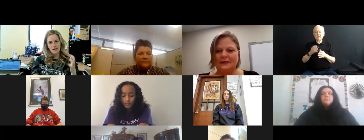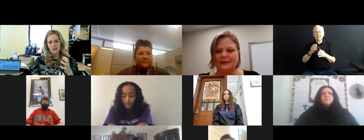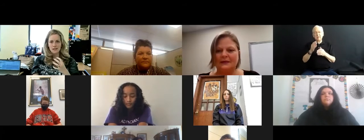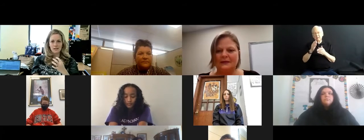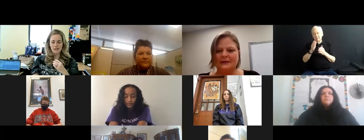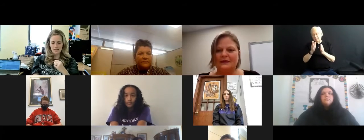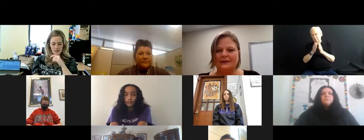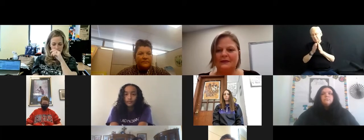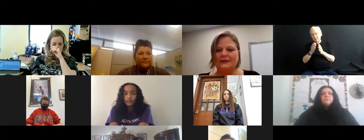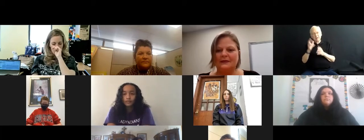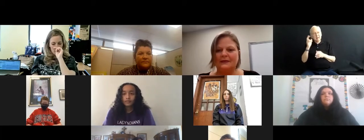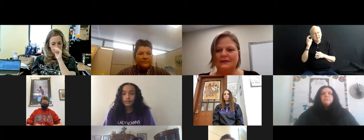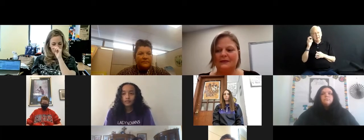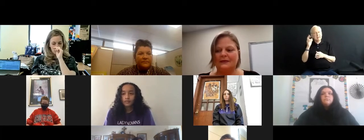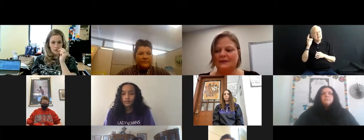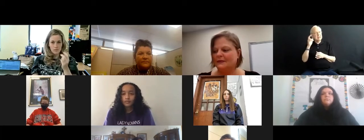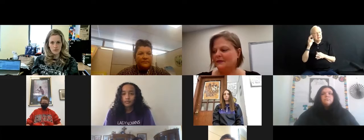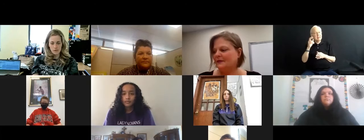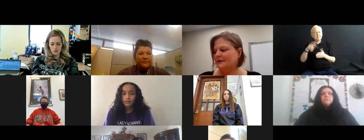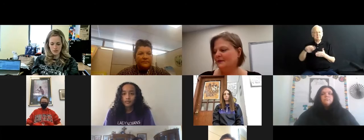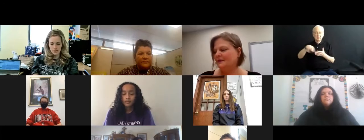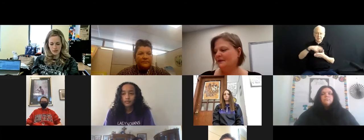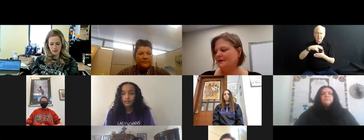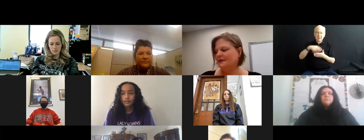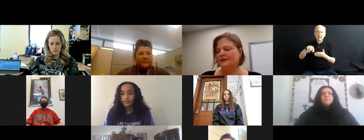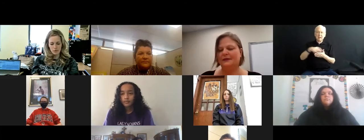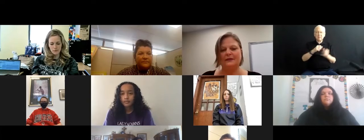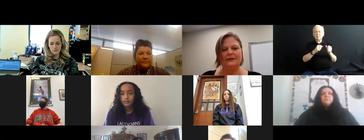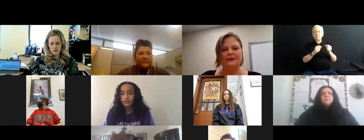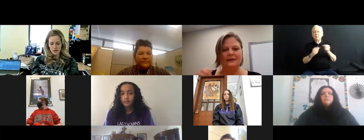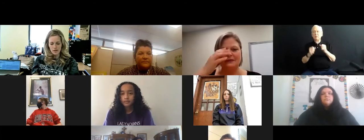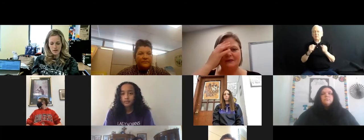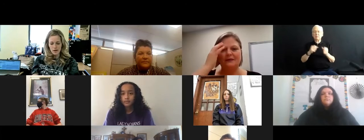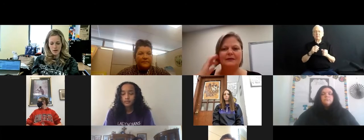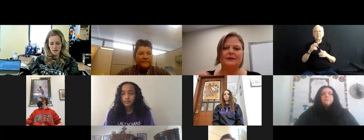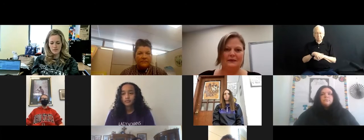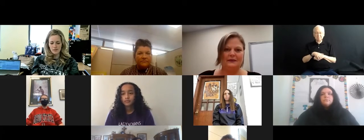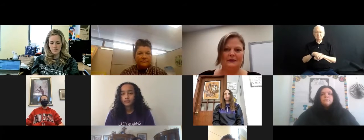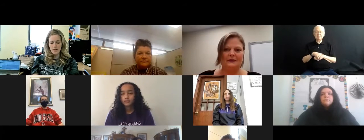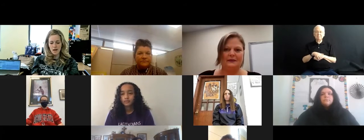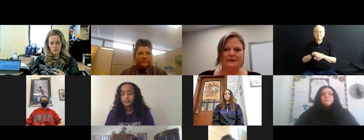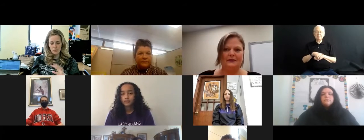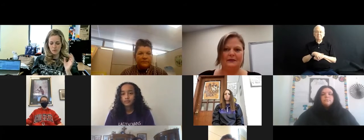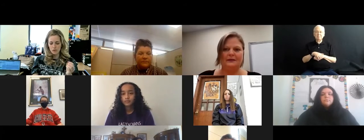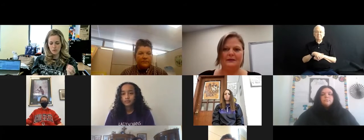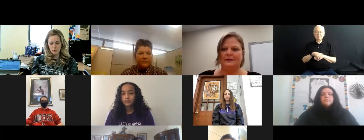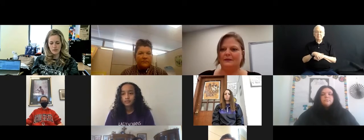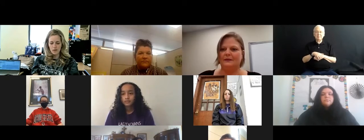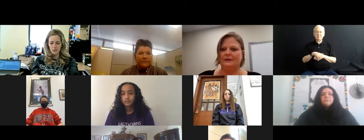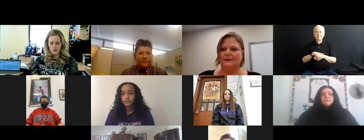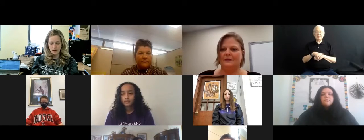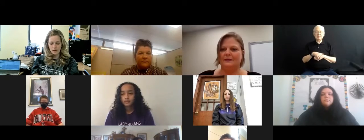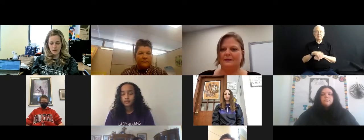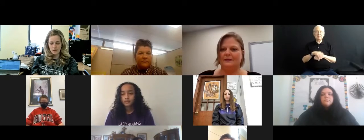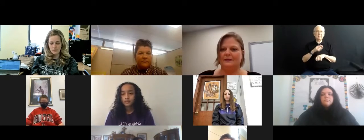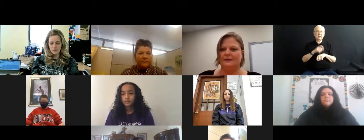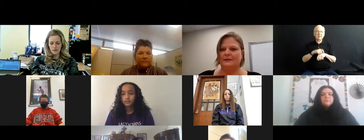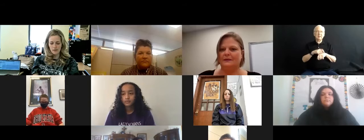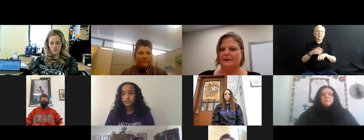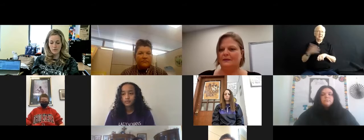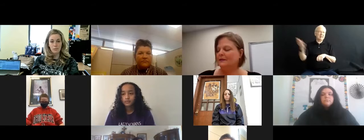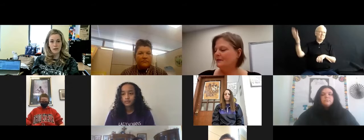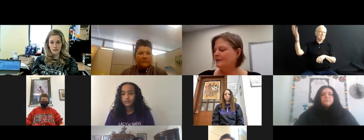and dance and move to music, just like hearing people. A time, which we'll talk about that, where